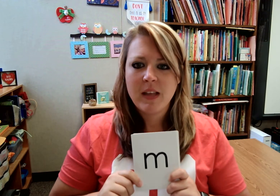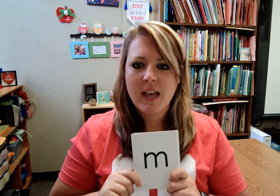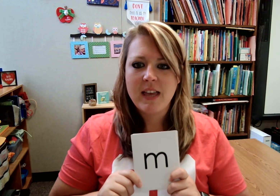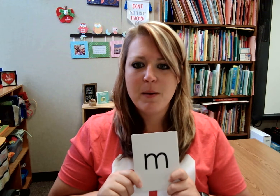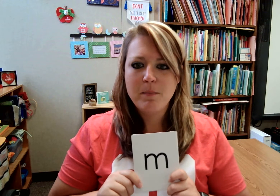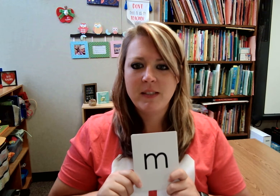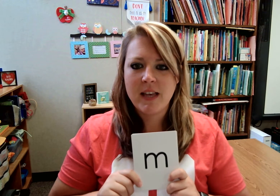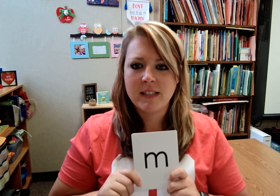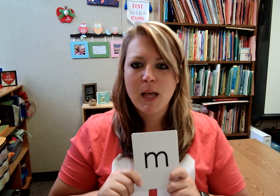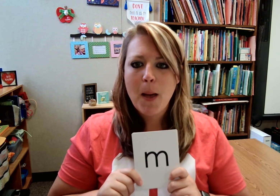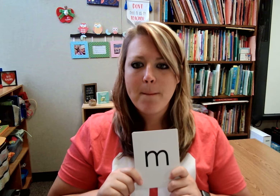M says